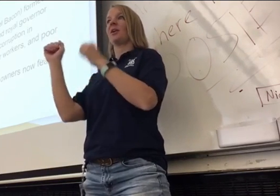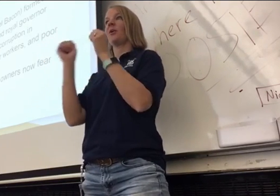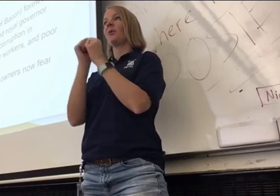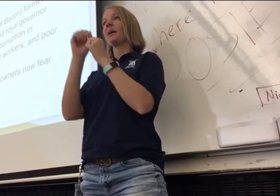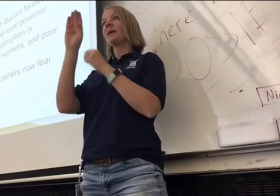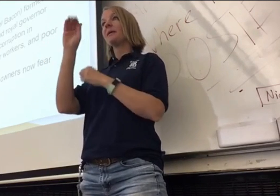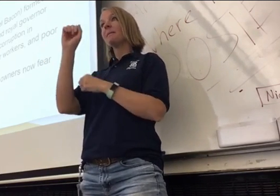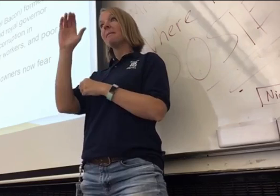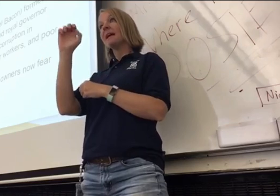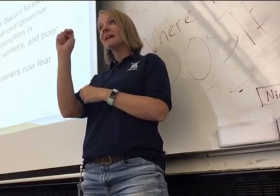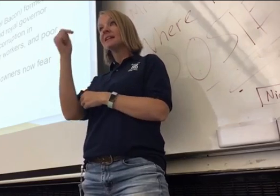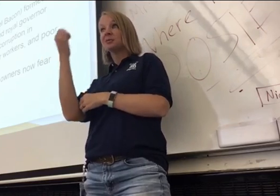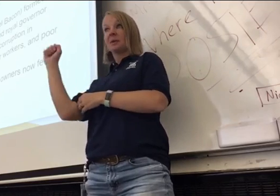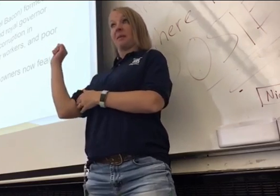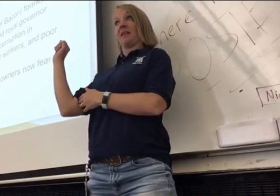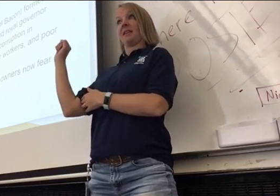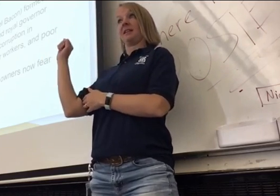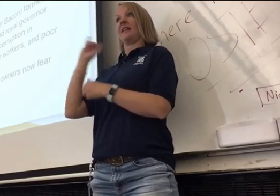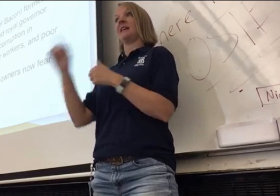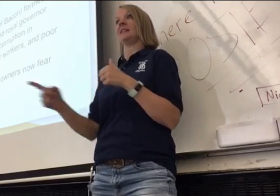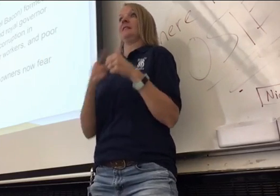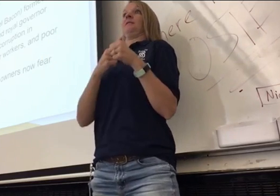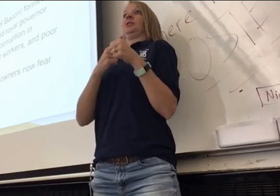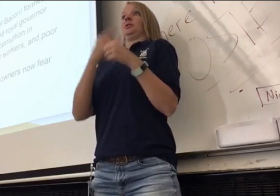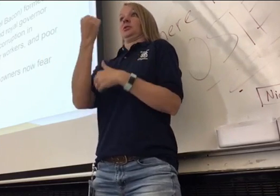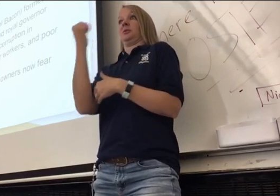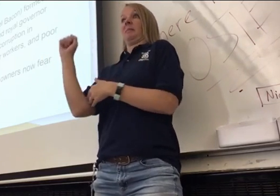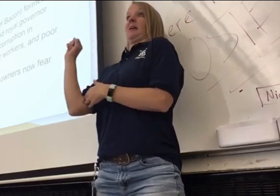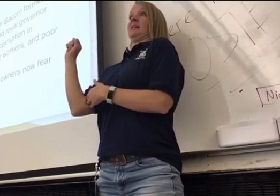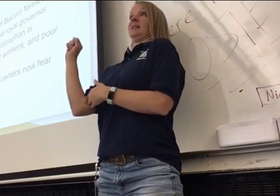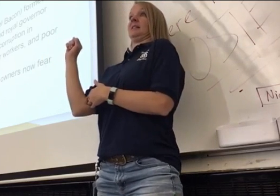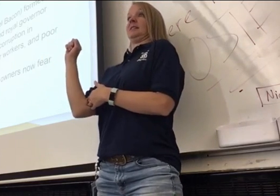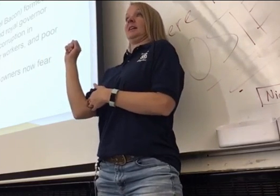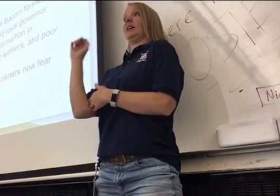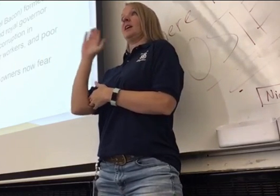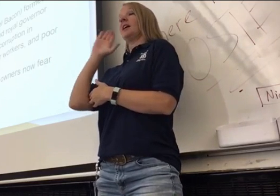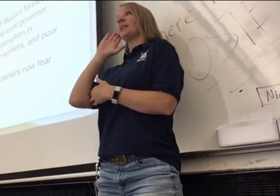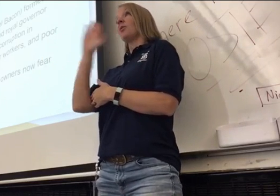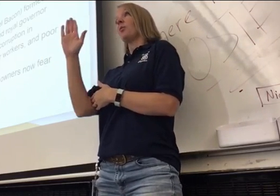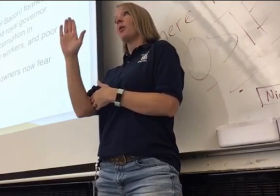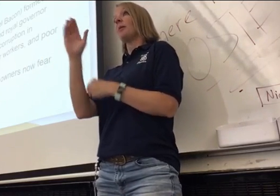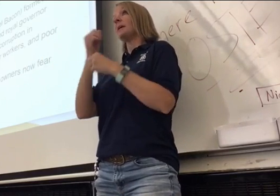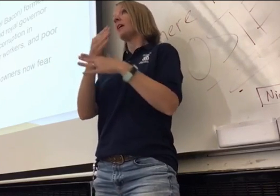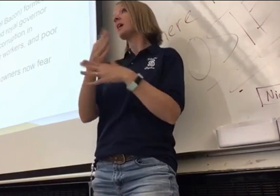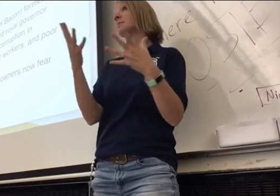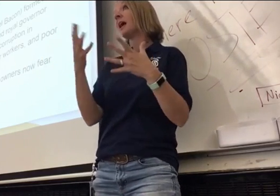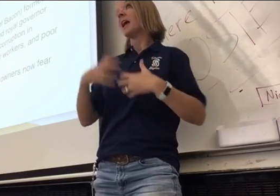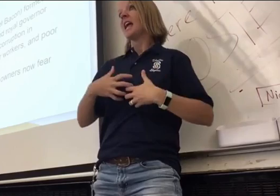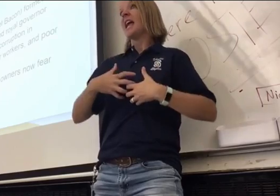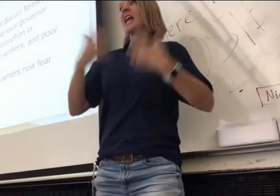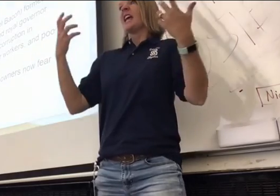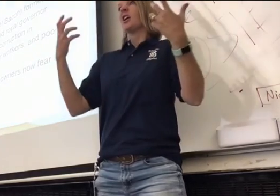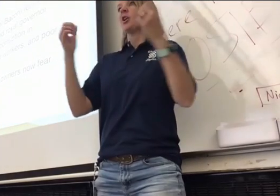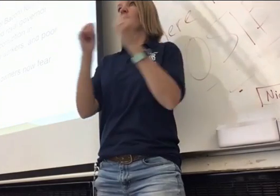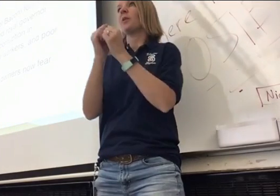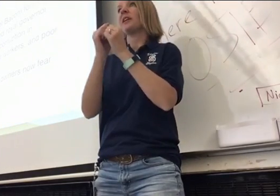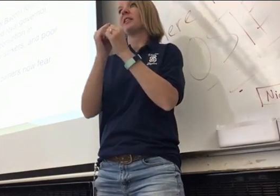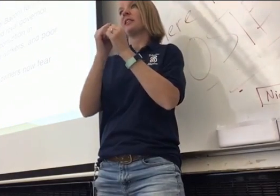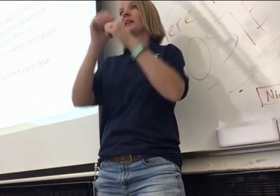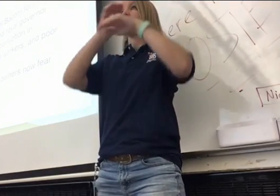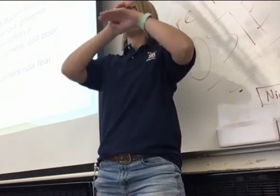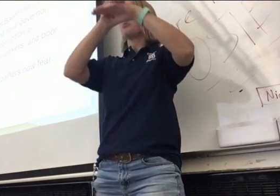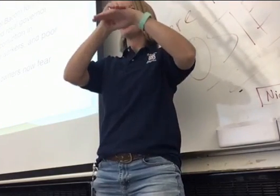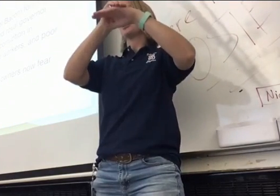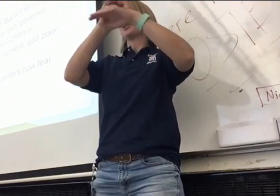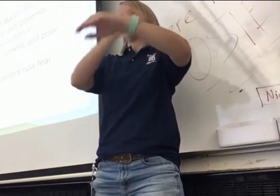Bacon's Rebellion, this is going to be the first rebellion that is going to be caused by anger towards the British colony, or the British